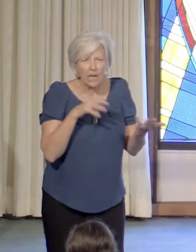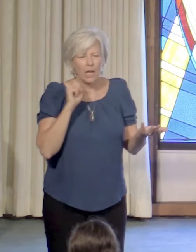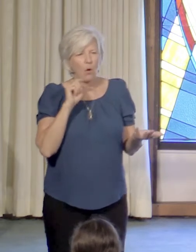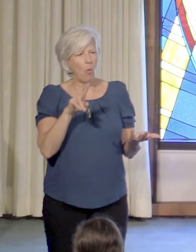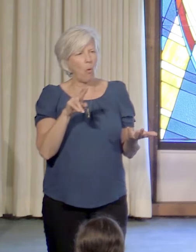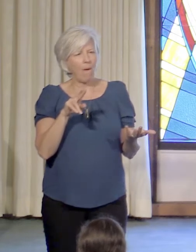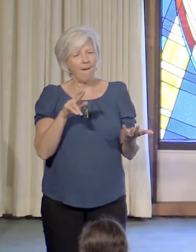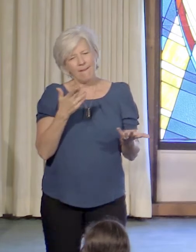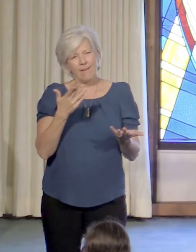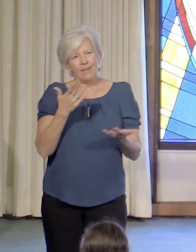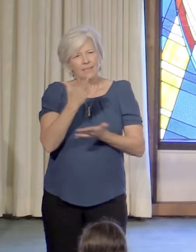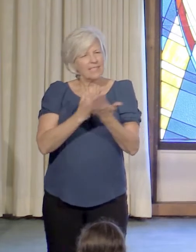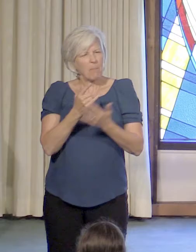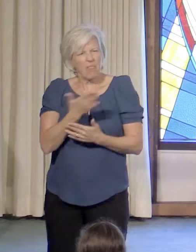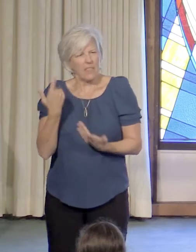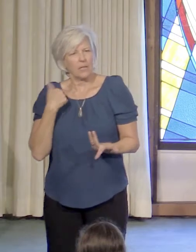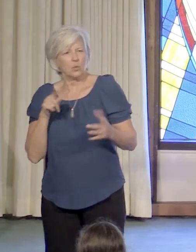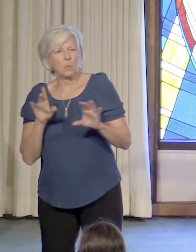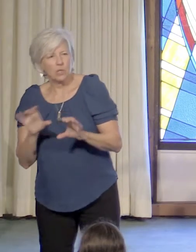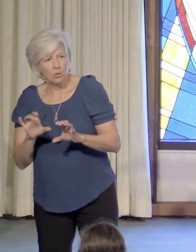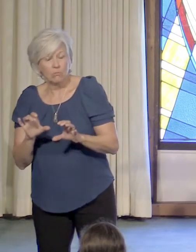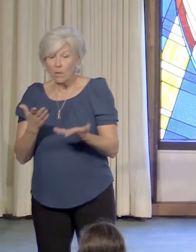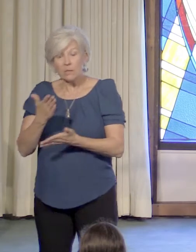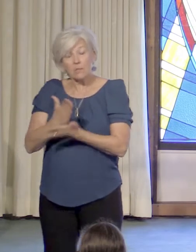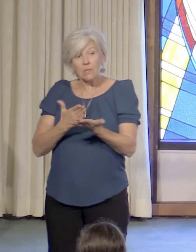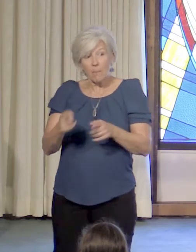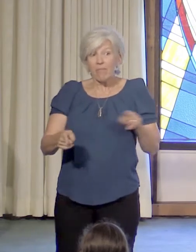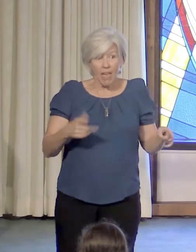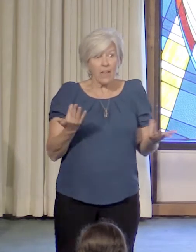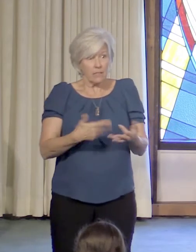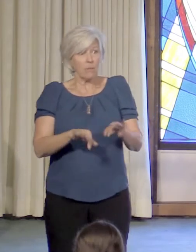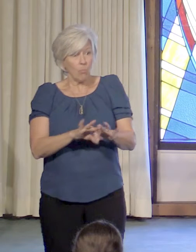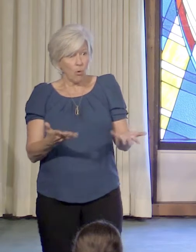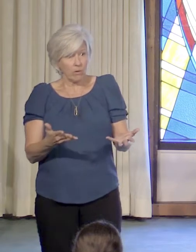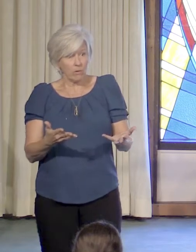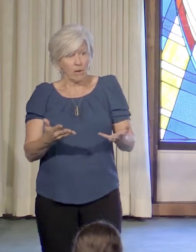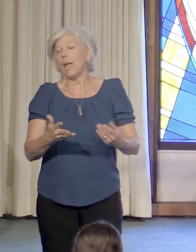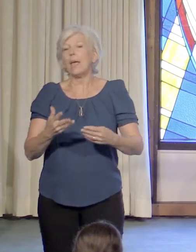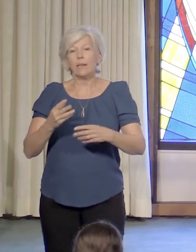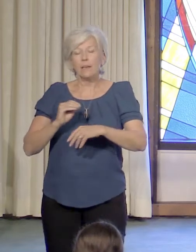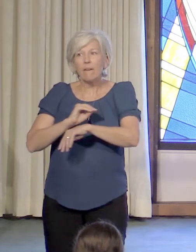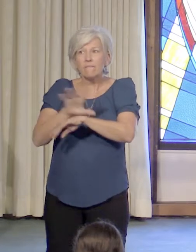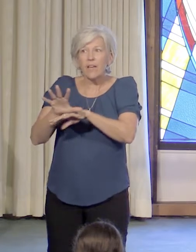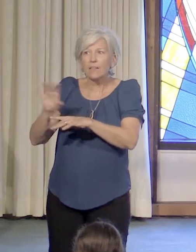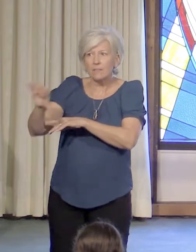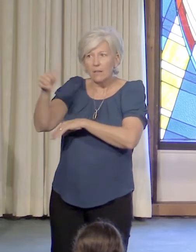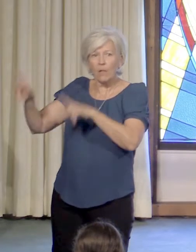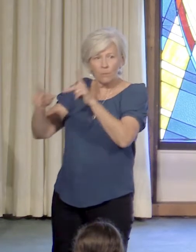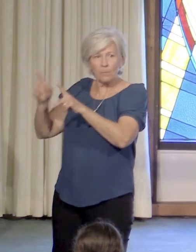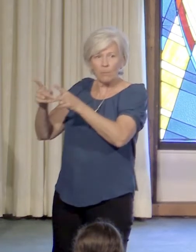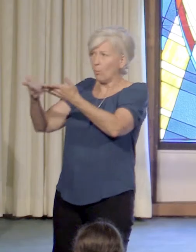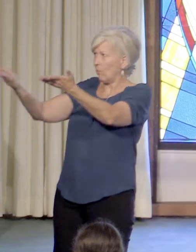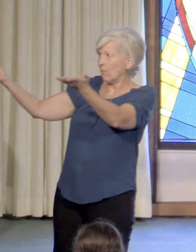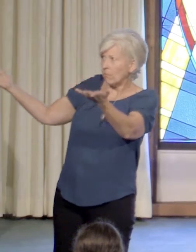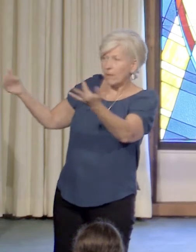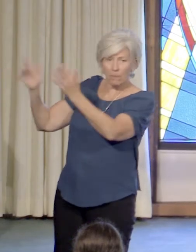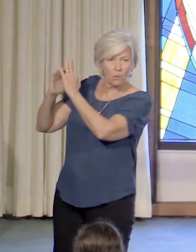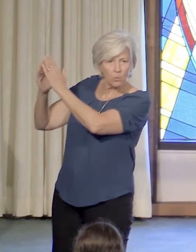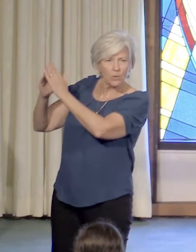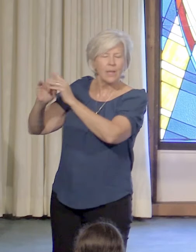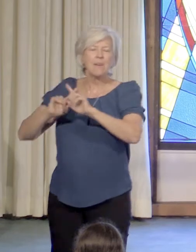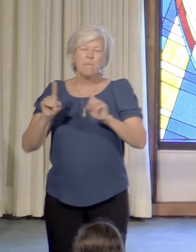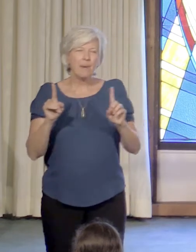things that we may do. And some of the things we do are important, and they affect other people outside of this community.